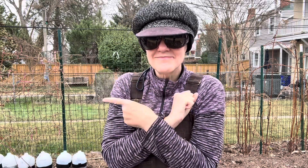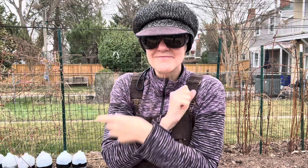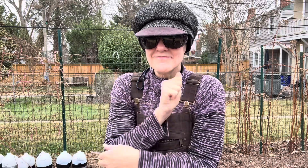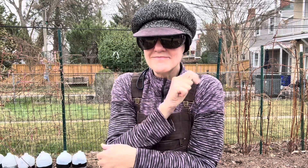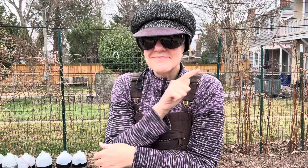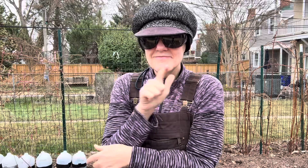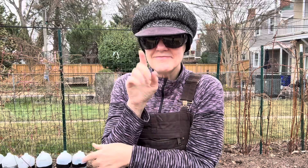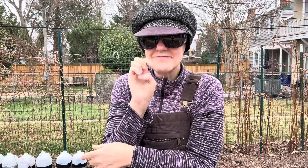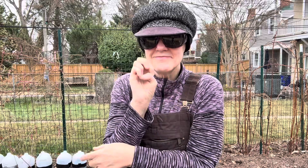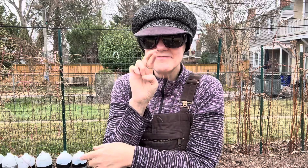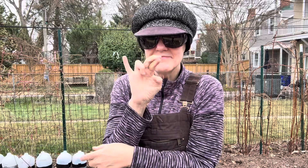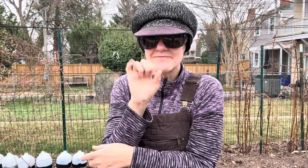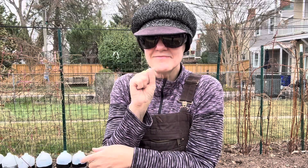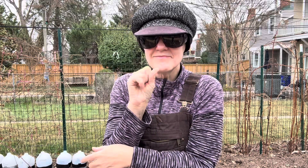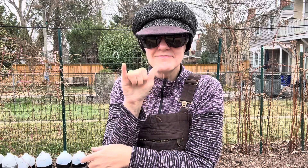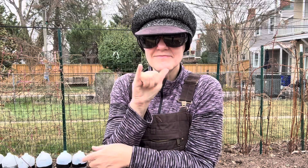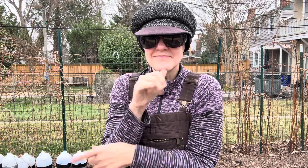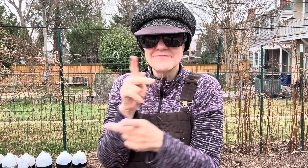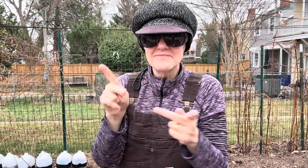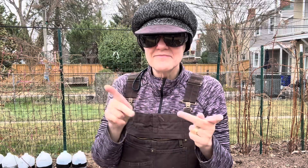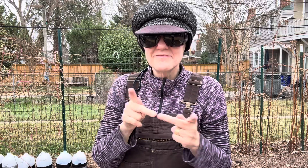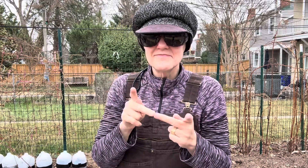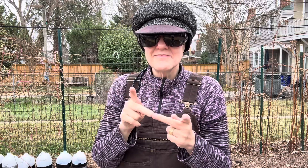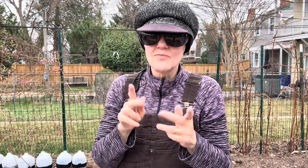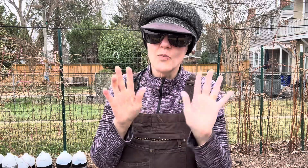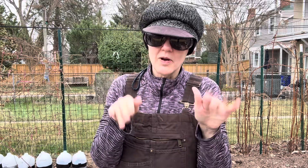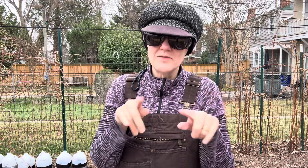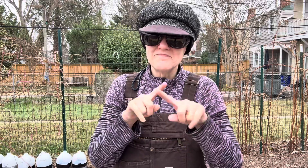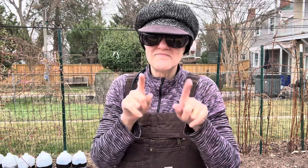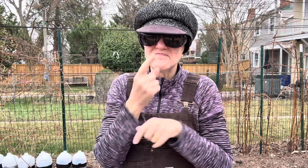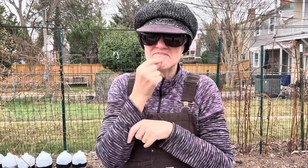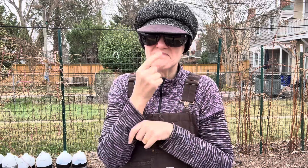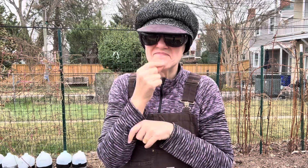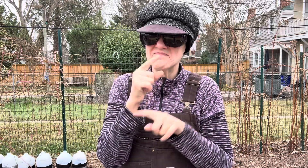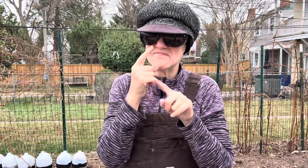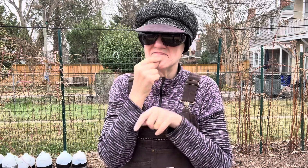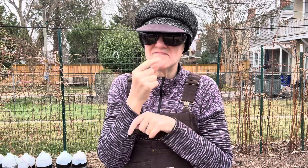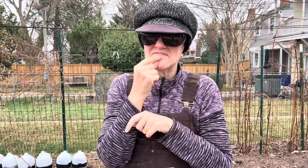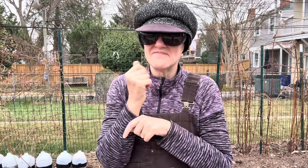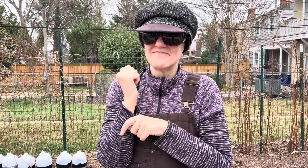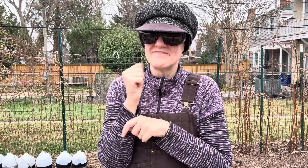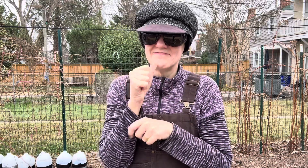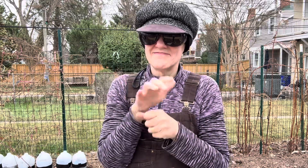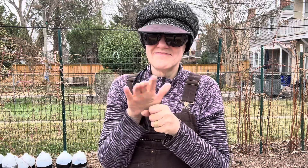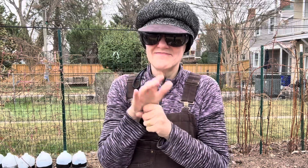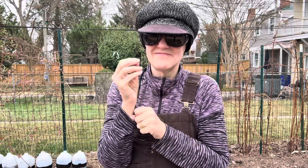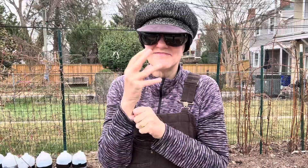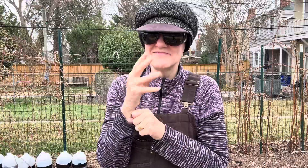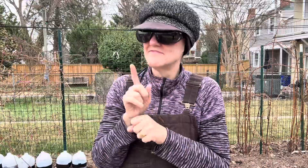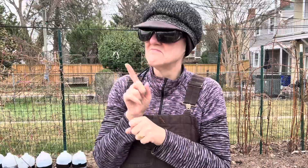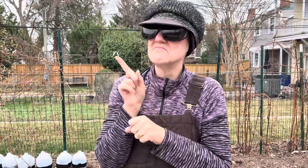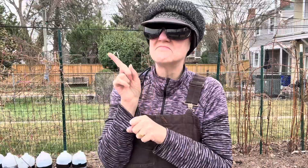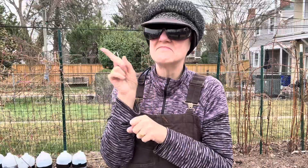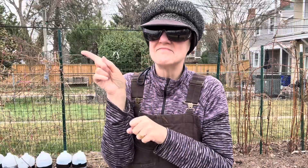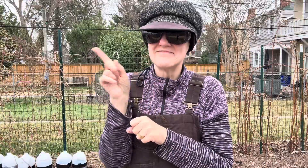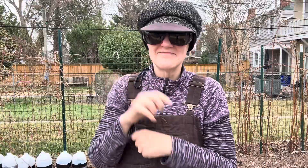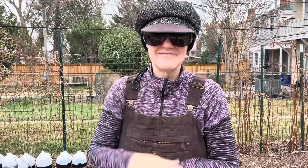blackberries. I want all the berries on the same side, well, except for the strawberries. There wouldn't be enough sun over here